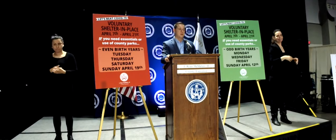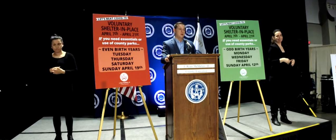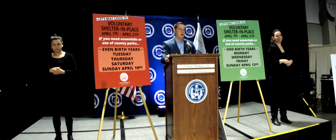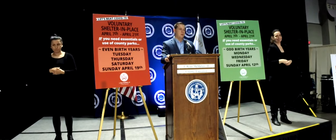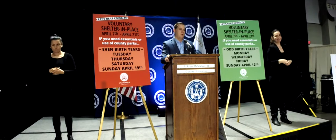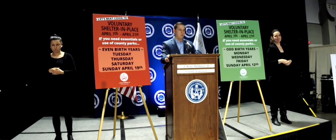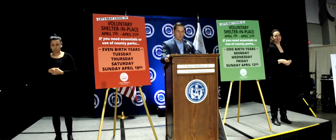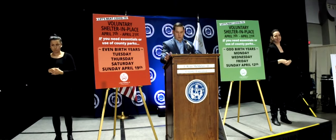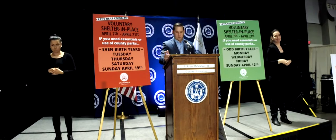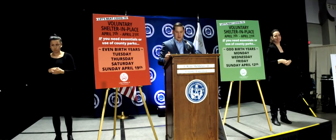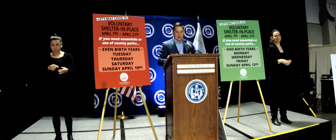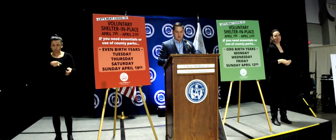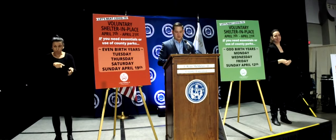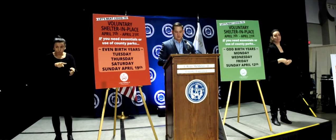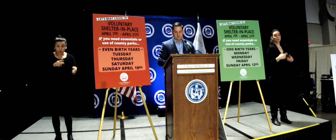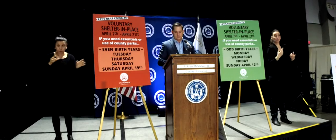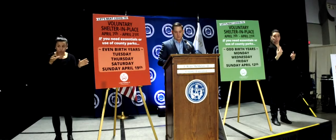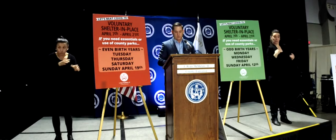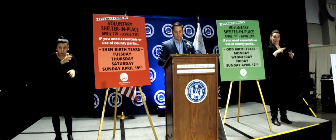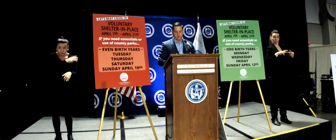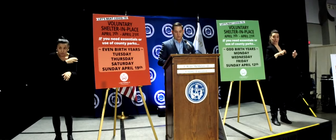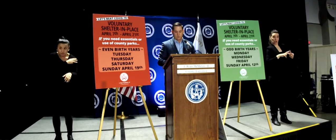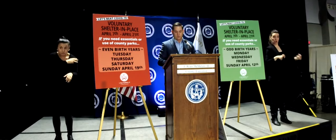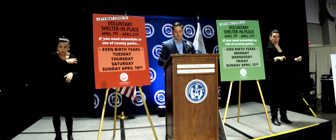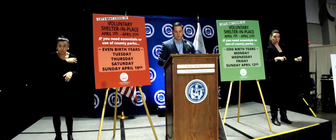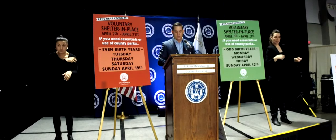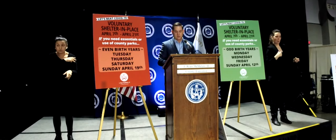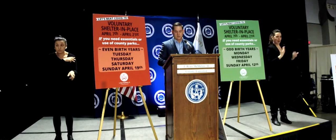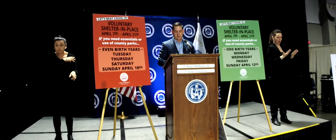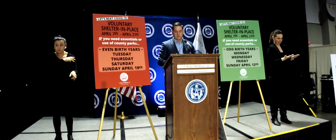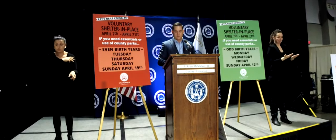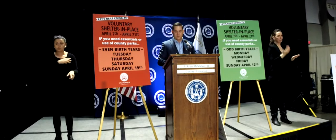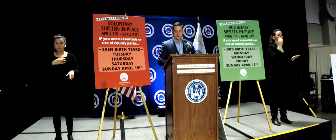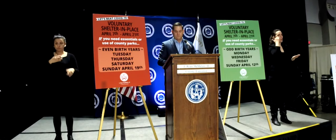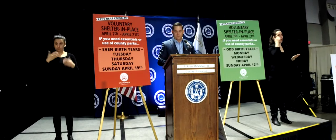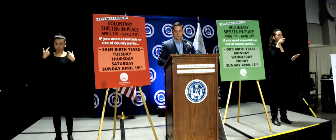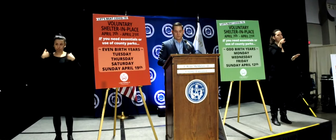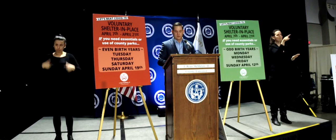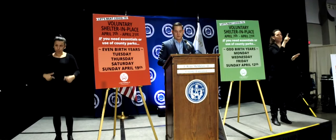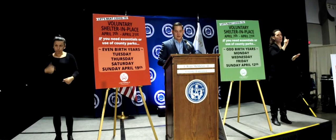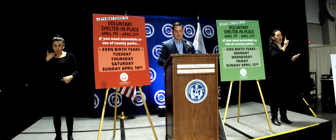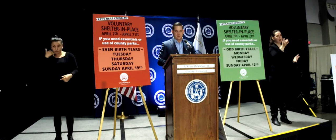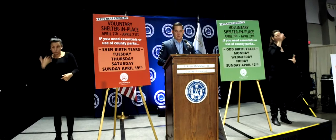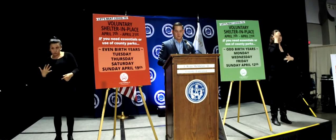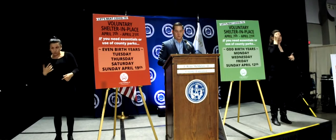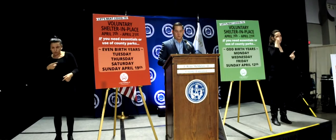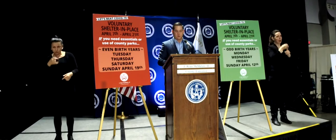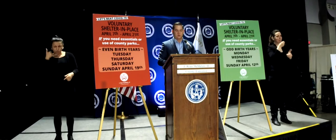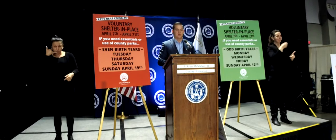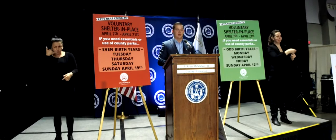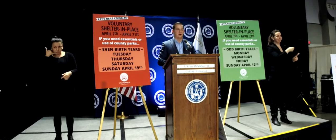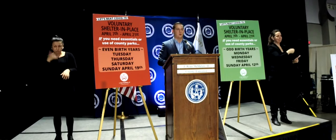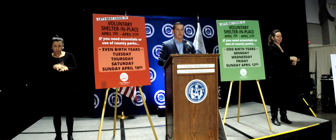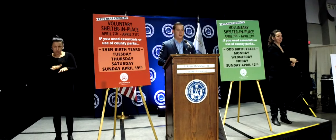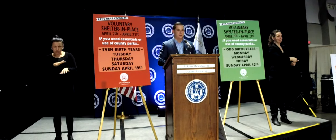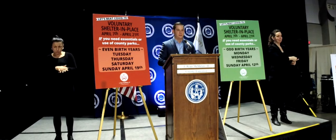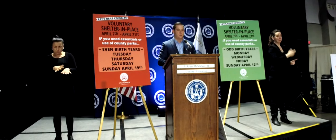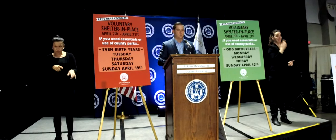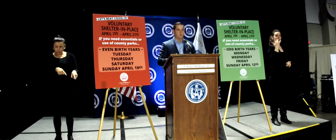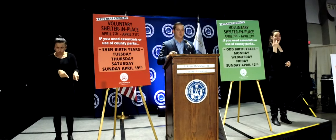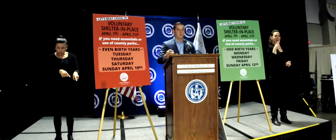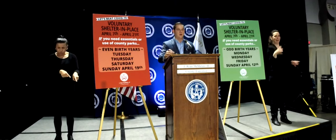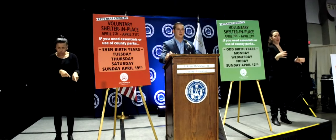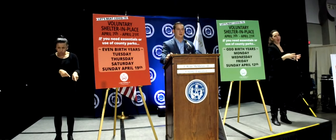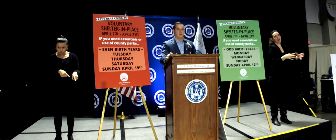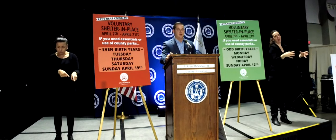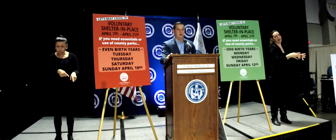spreads. But what we look at is when we say data, we're looking at our own data